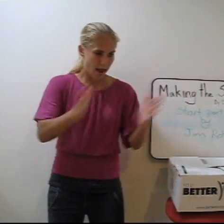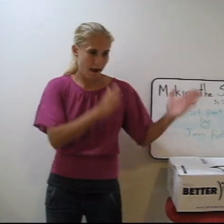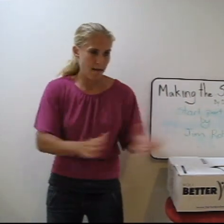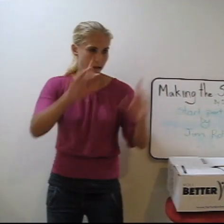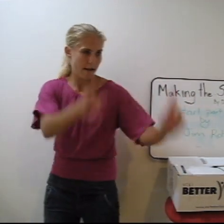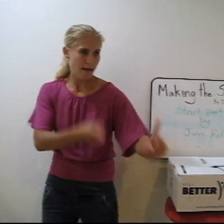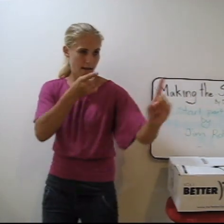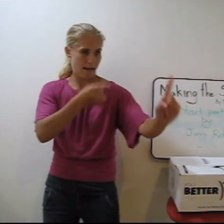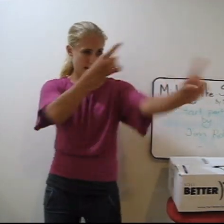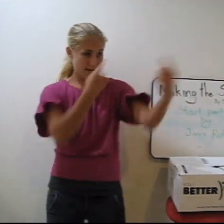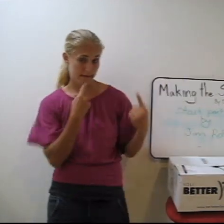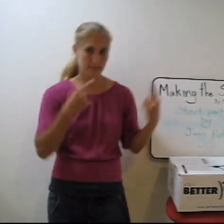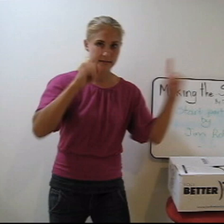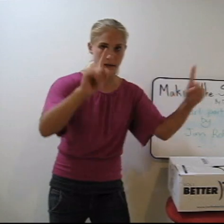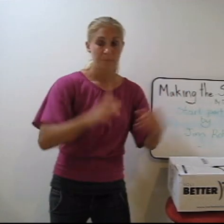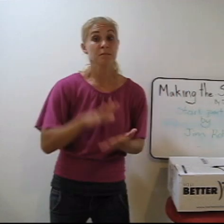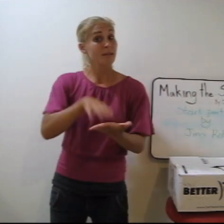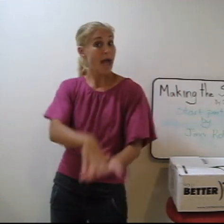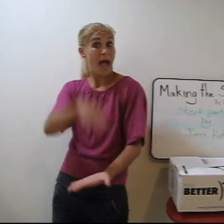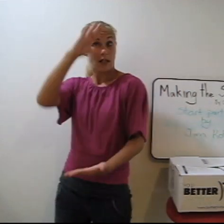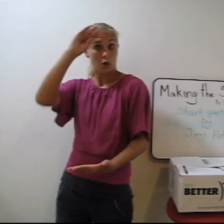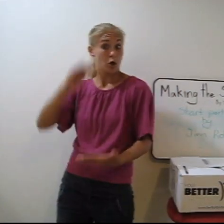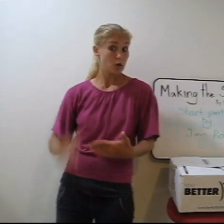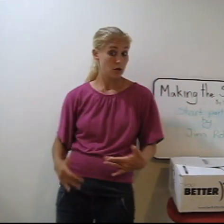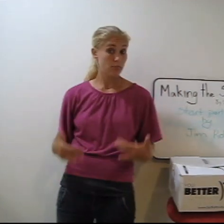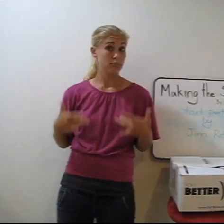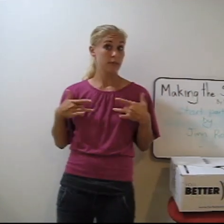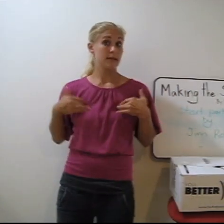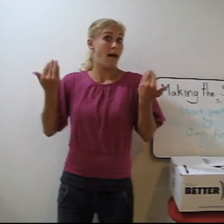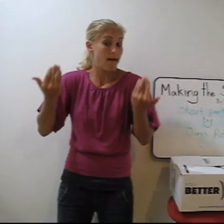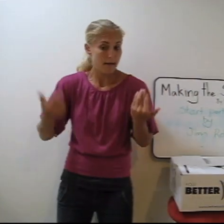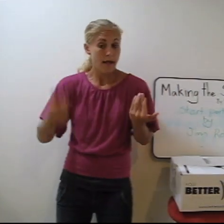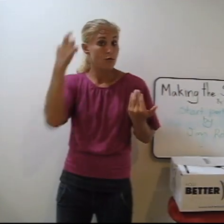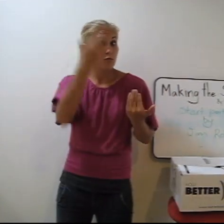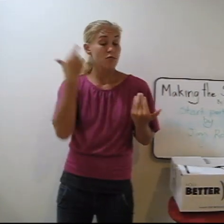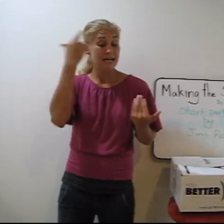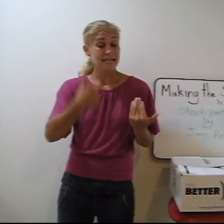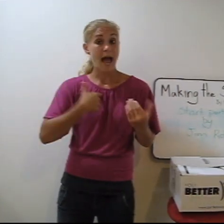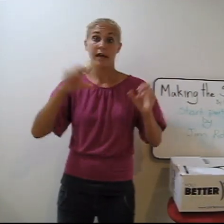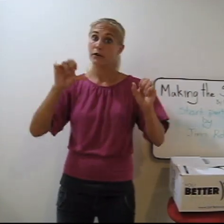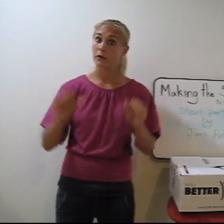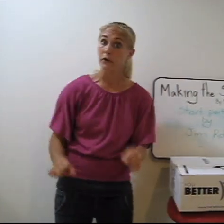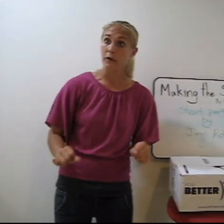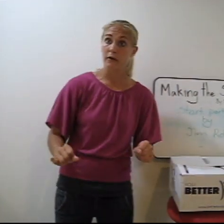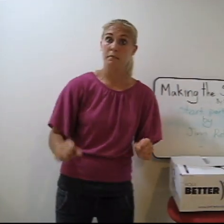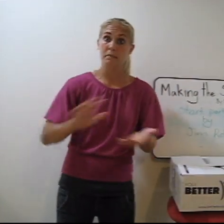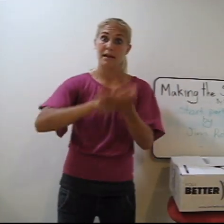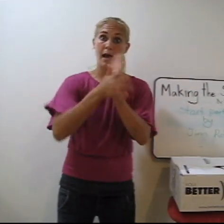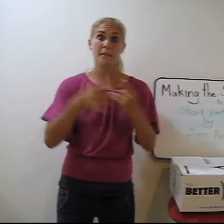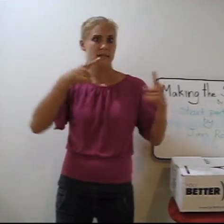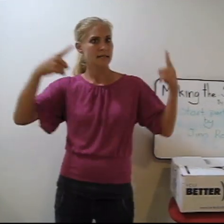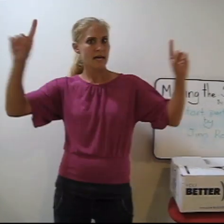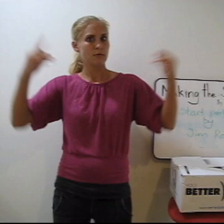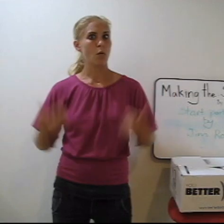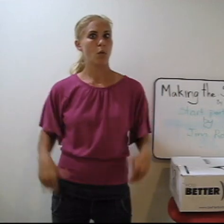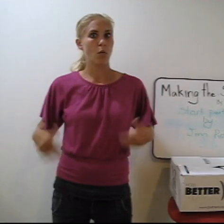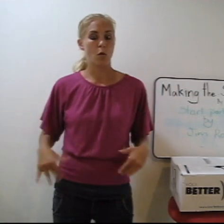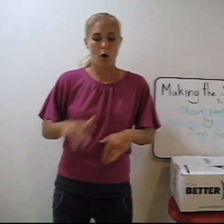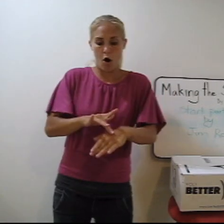goals. I learned this process early on and was the reason why I was able to achieve some comparatively extraordinary things early in life.